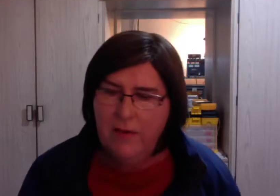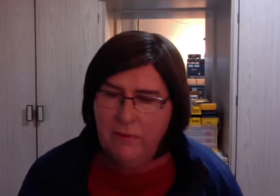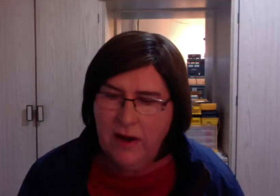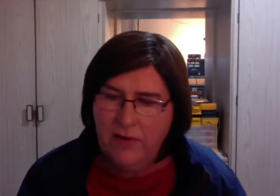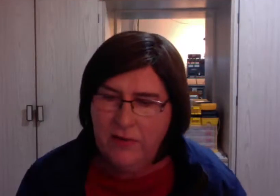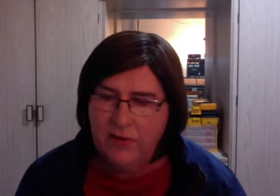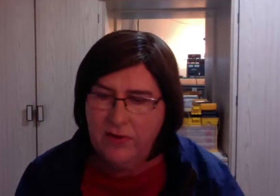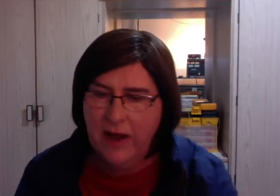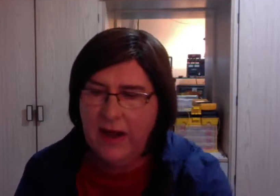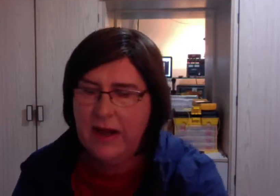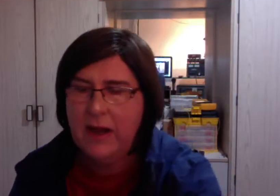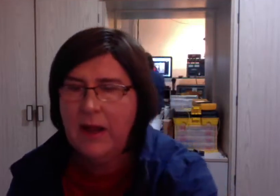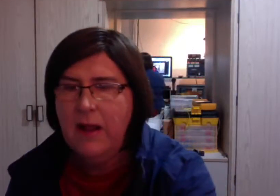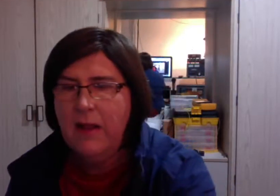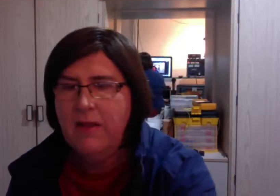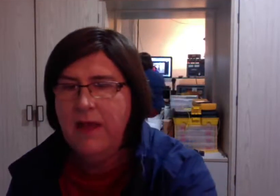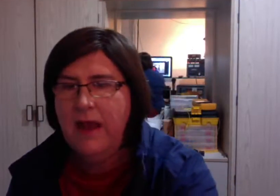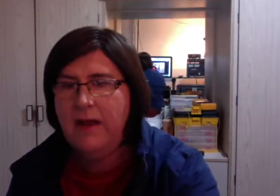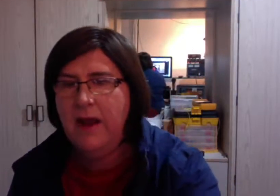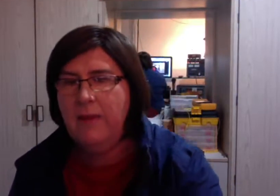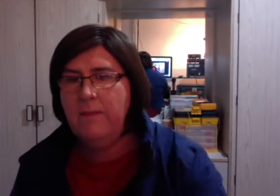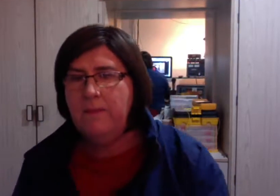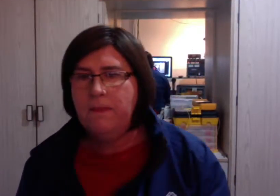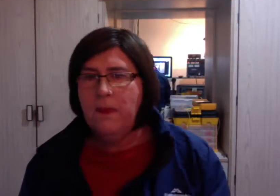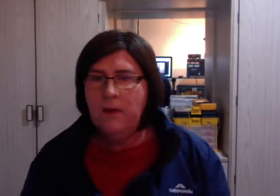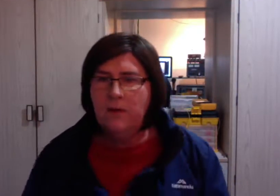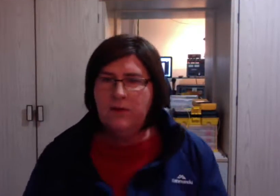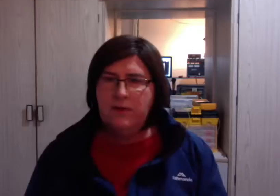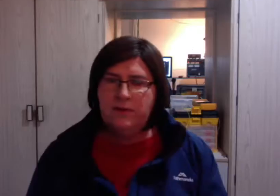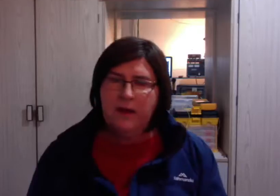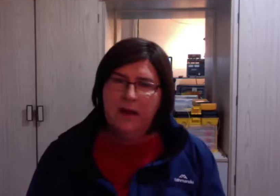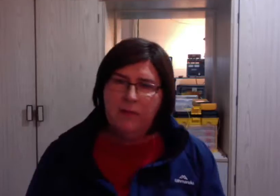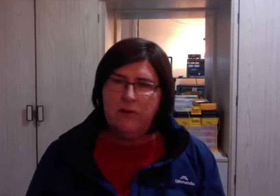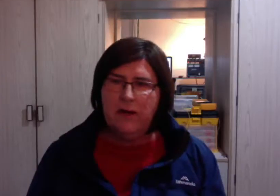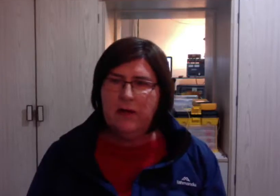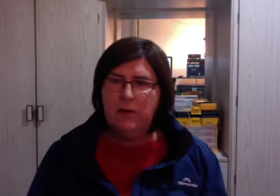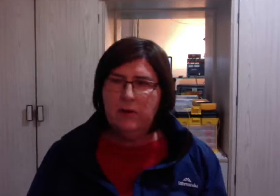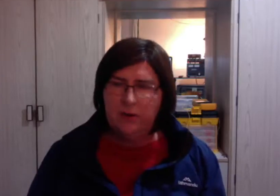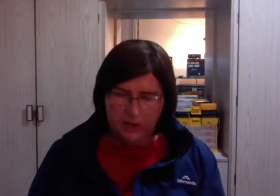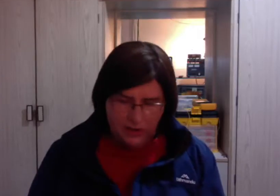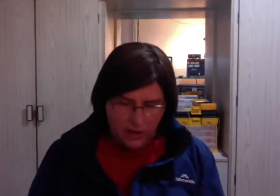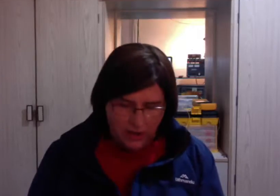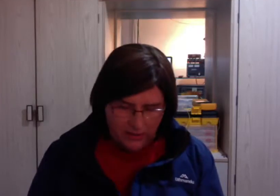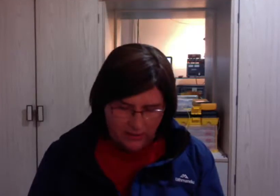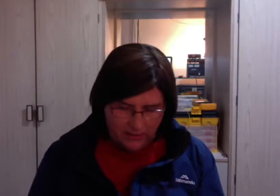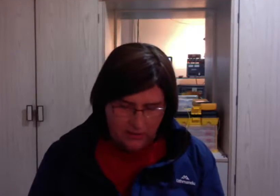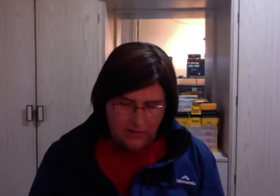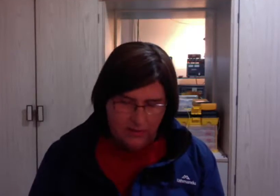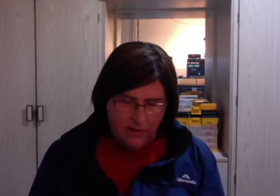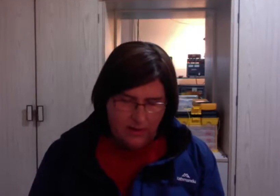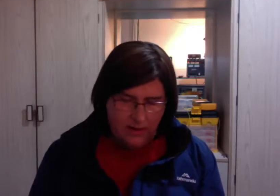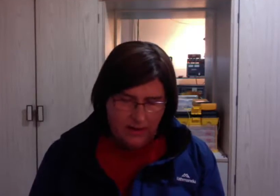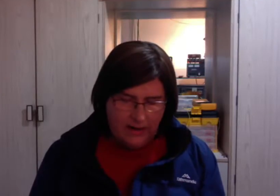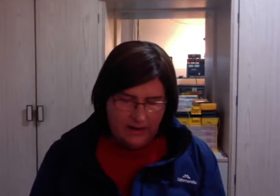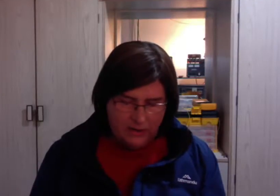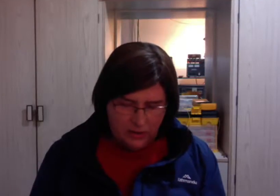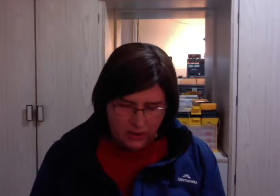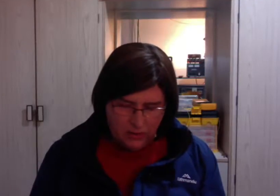for us to say that take a really good look at your tyres, and, you know,